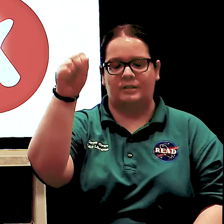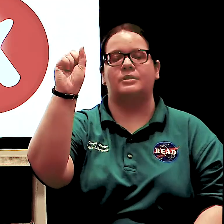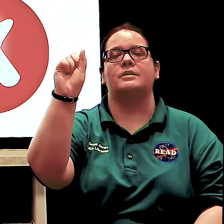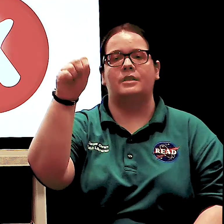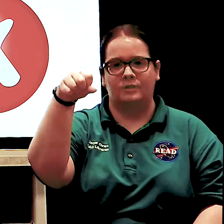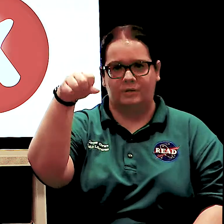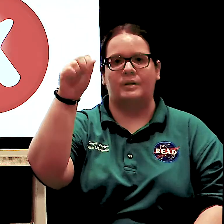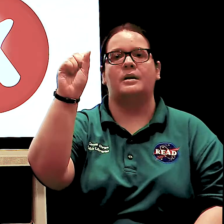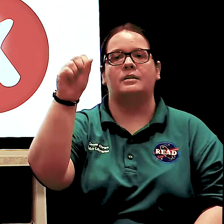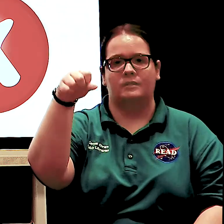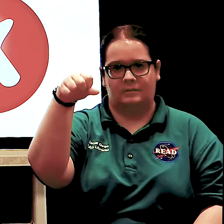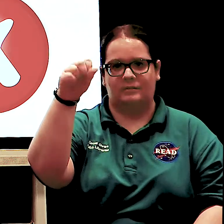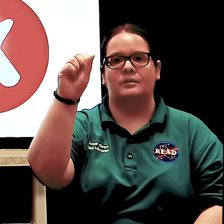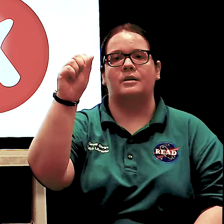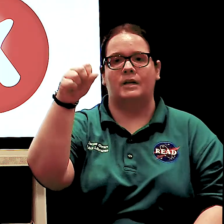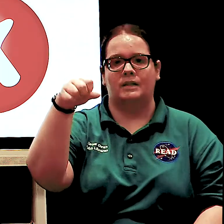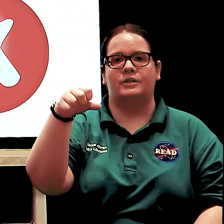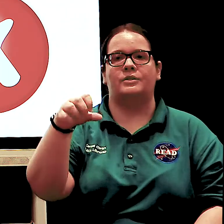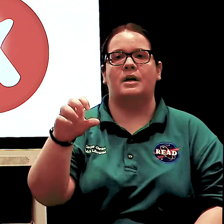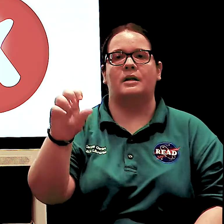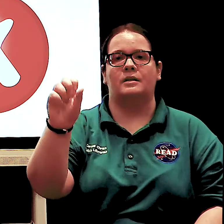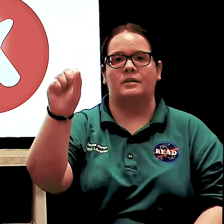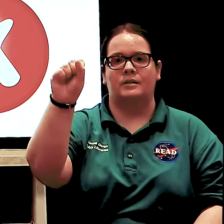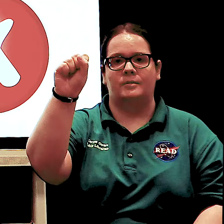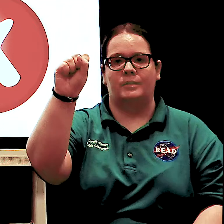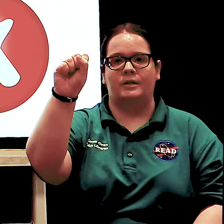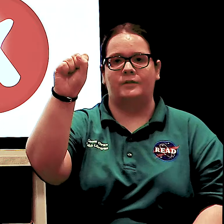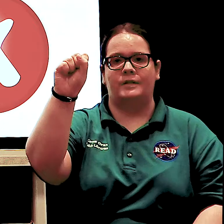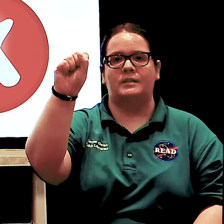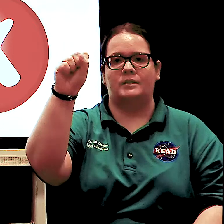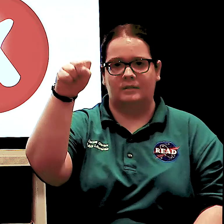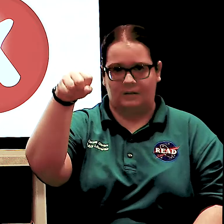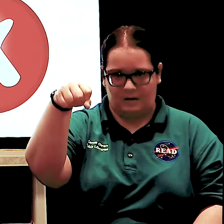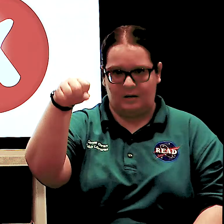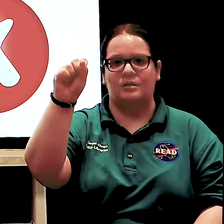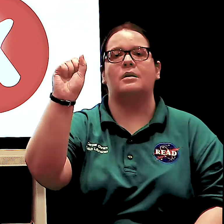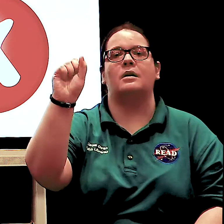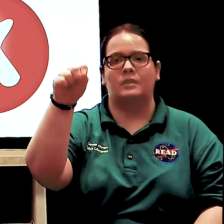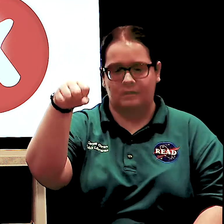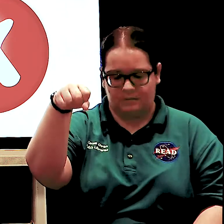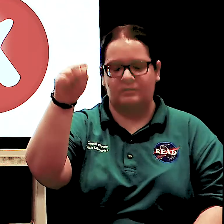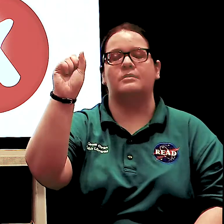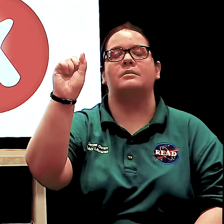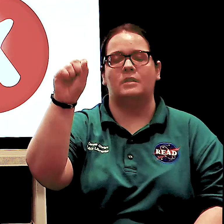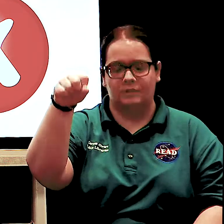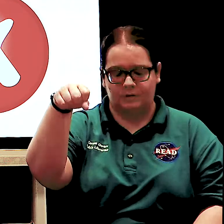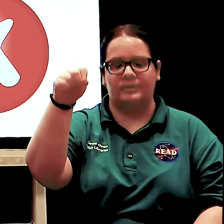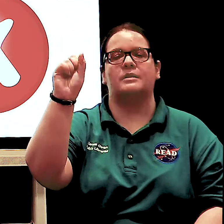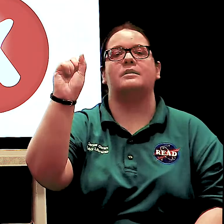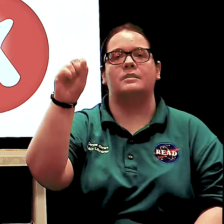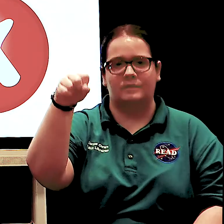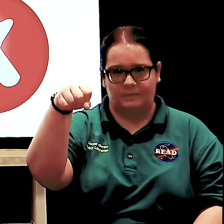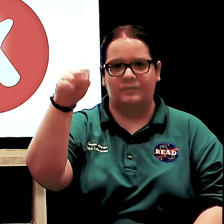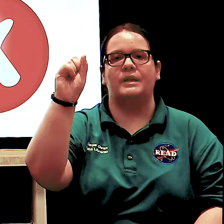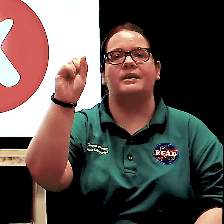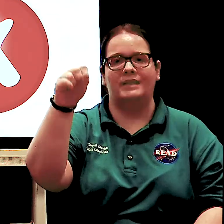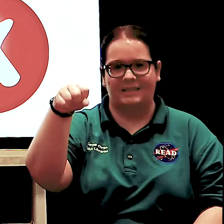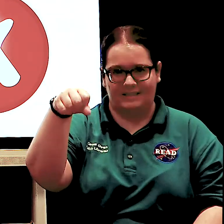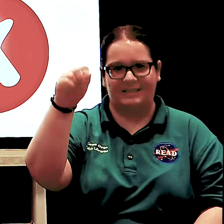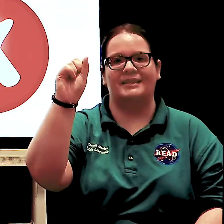just like you do your head. All right, let's try. Make your fist and nod your wrist. Very